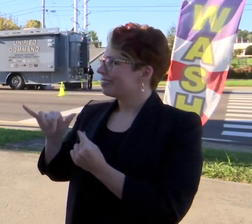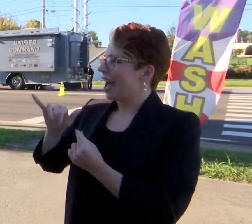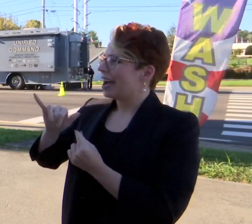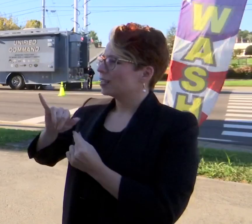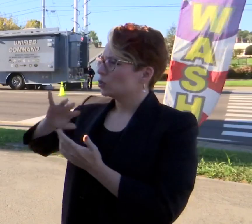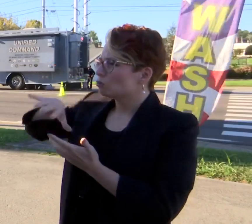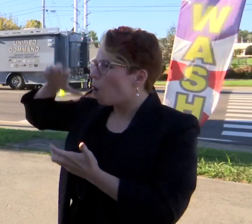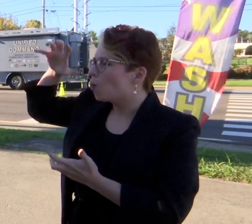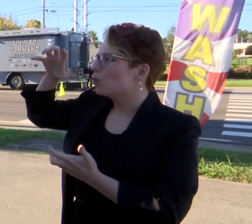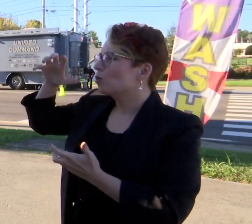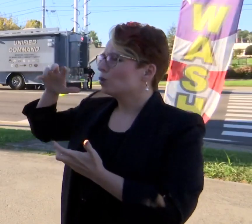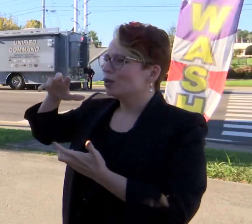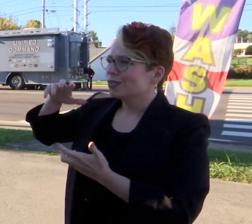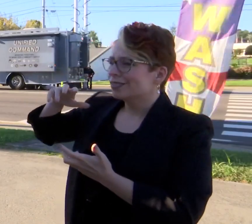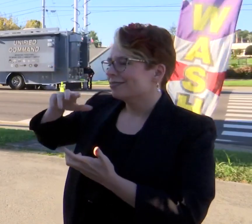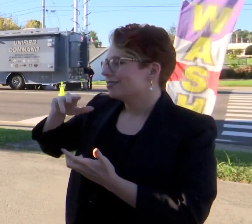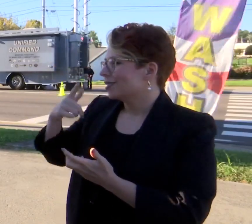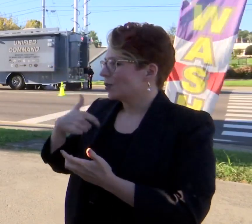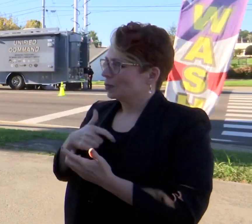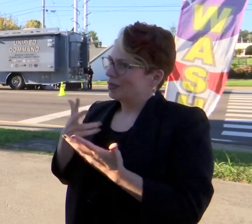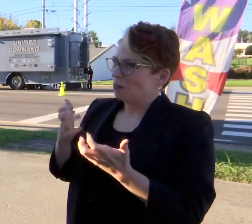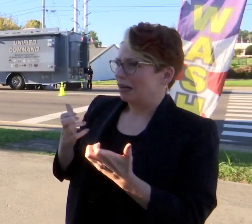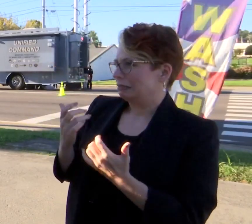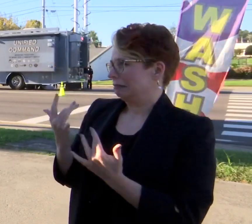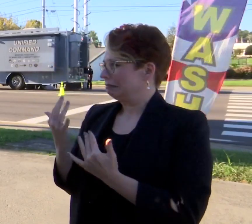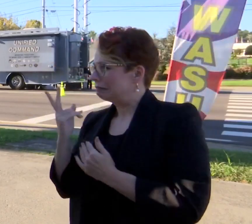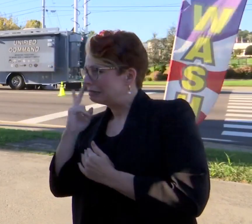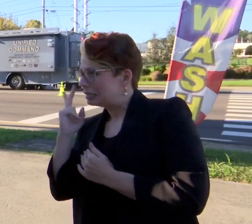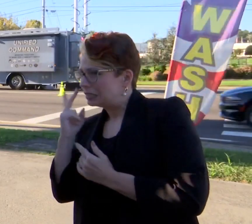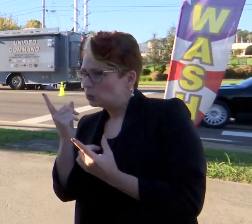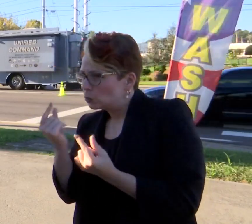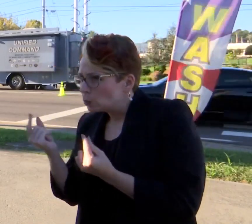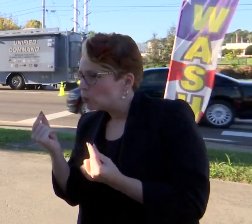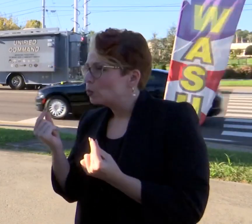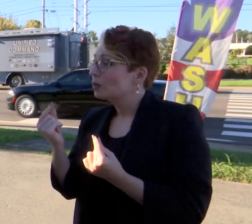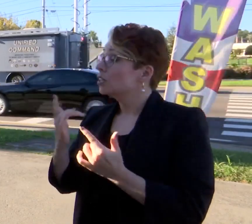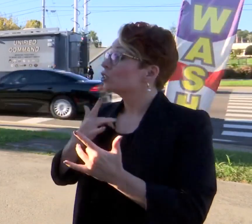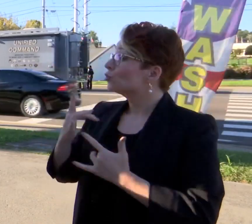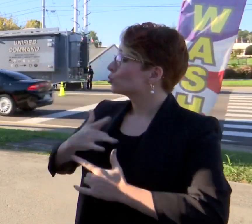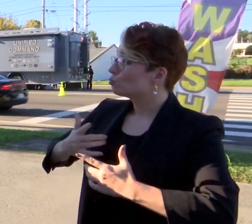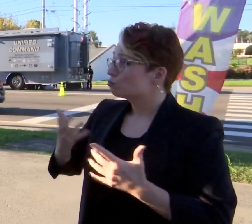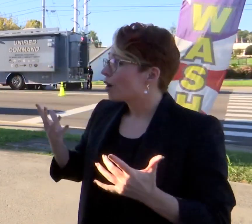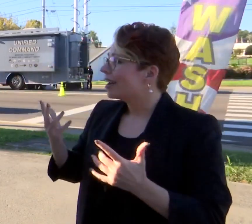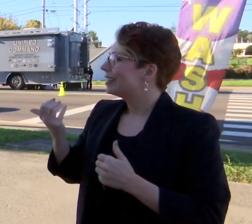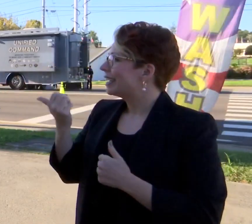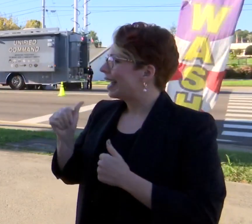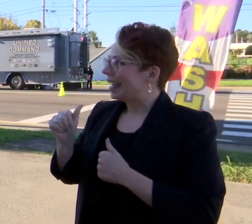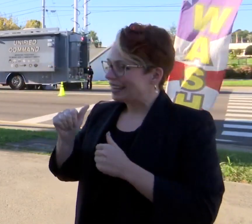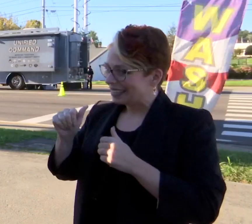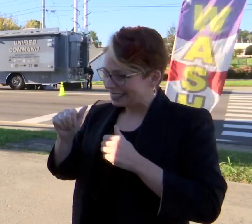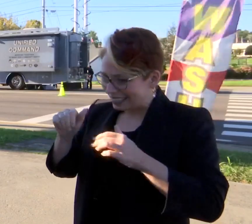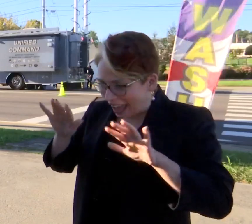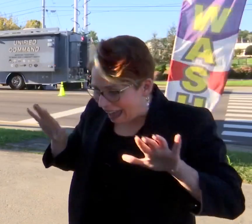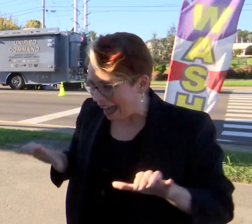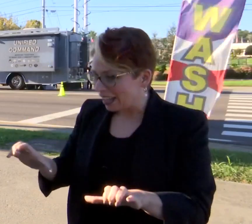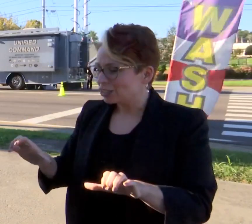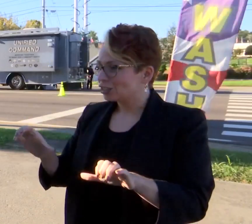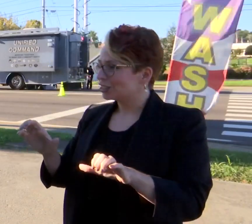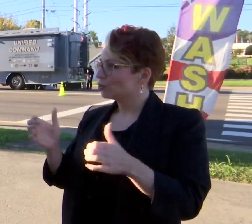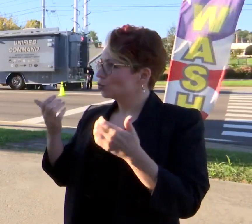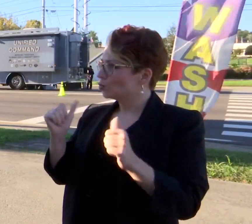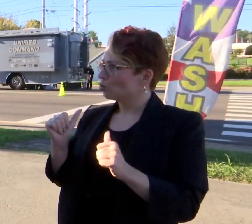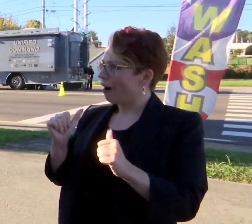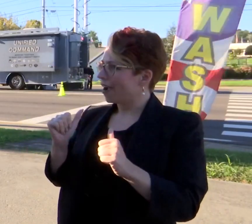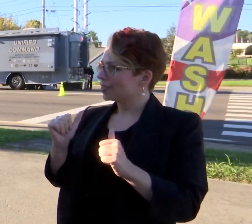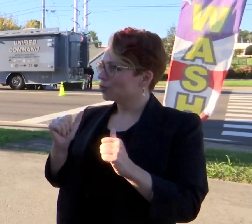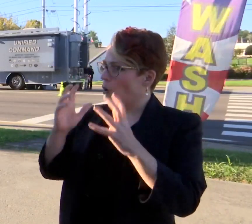times fire on the box. So really in a wait and see approach because the concern would have been that any action they could have taken against the fire would